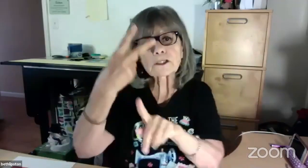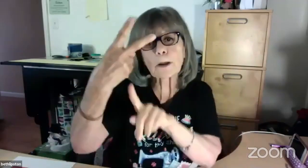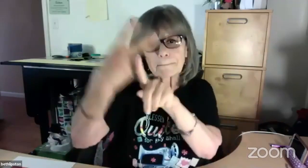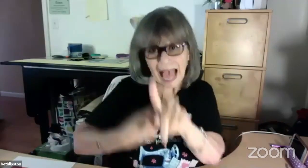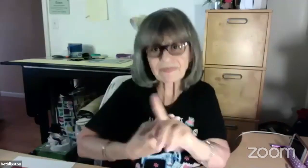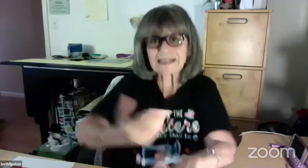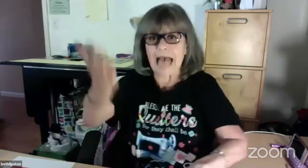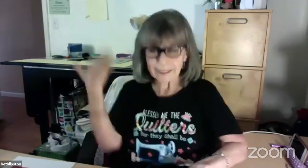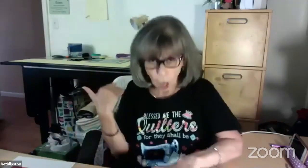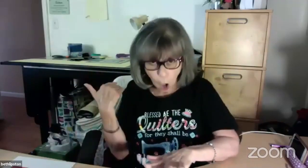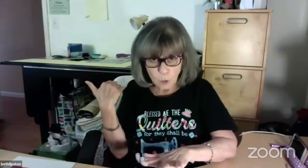work email?